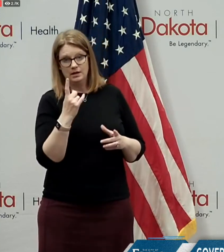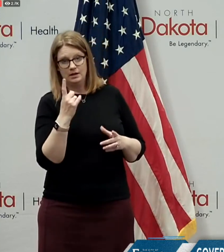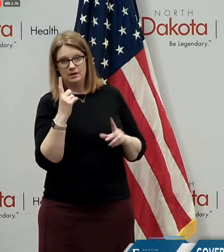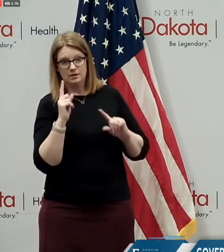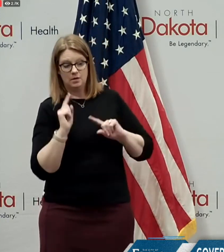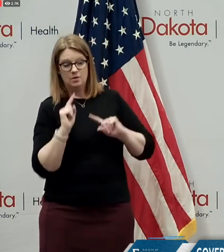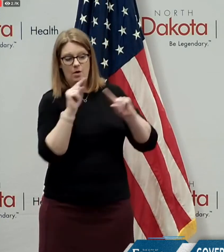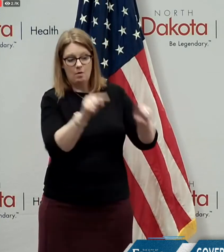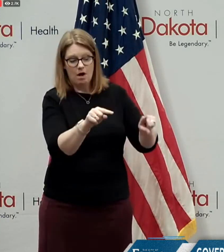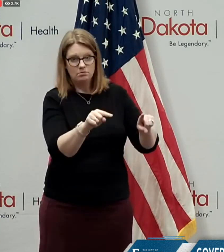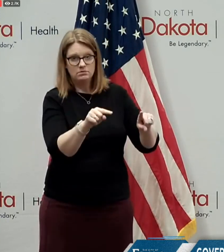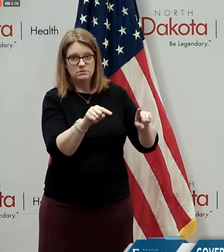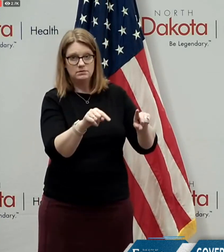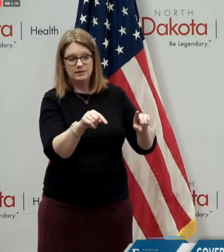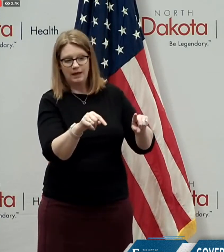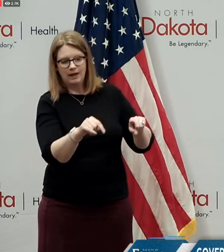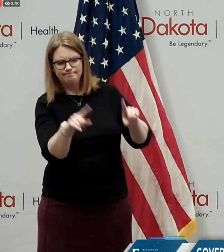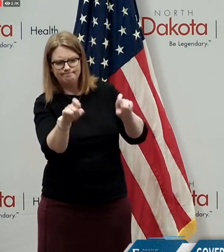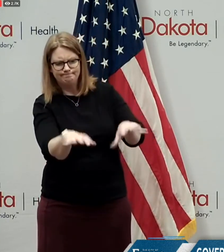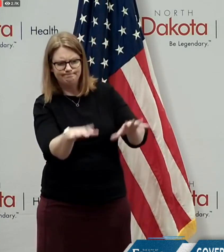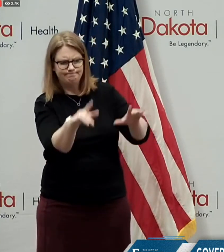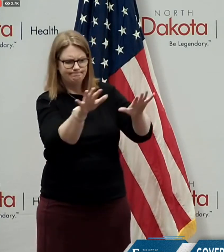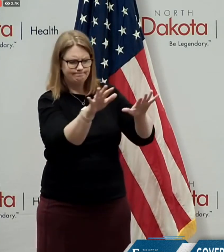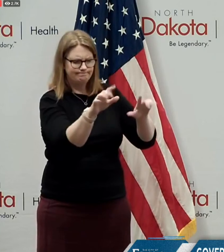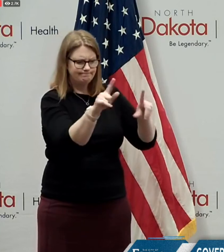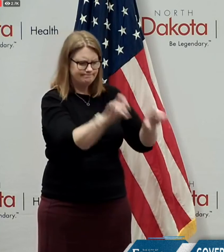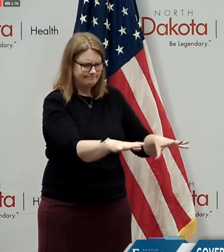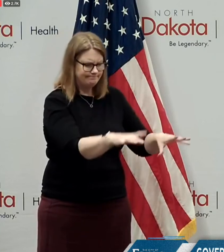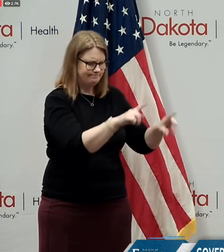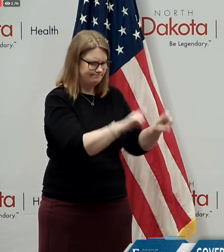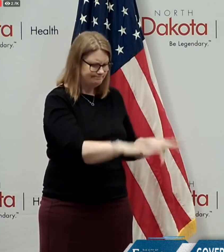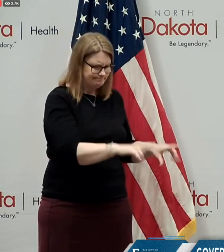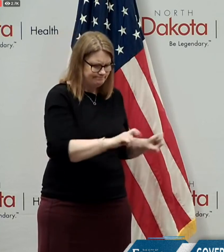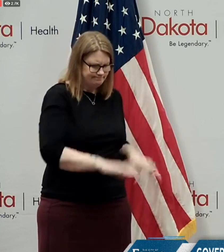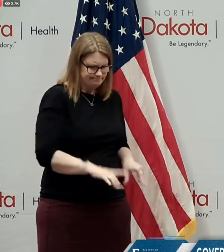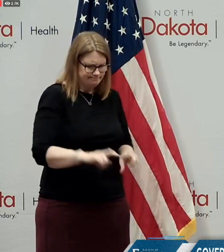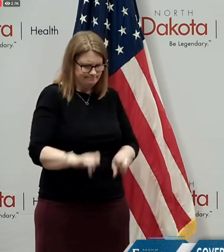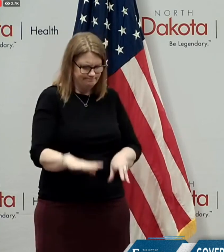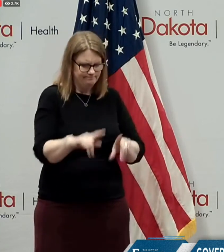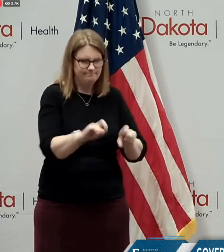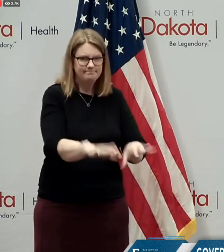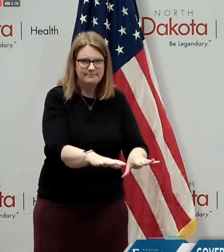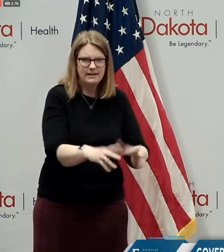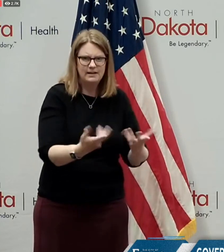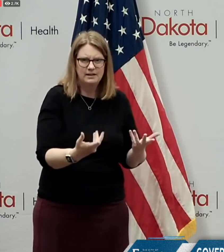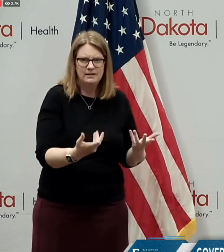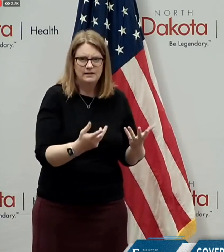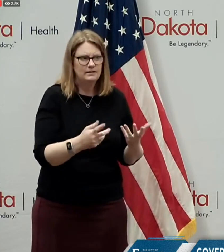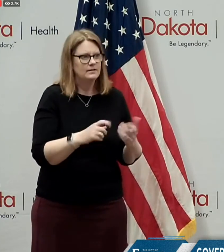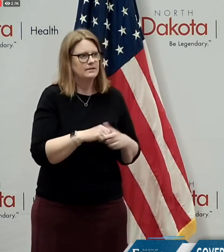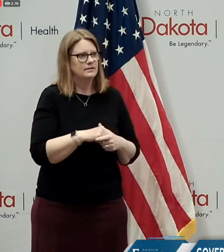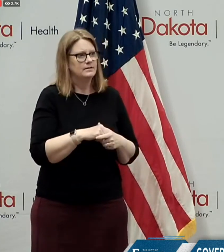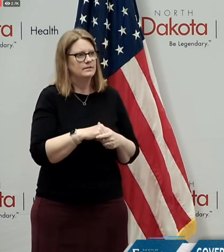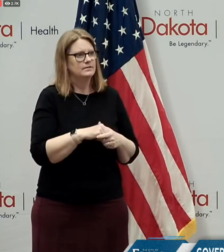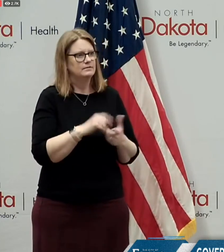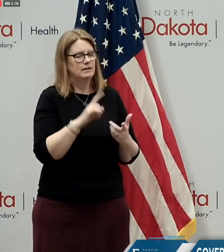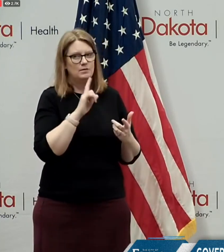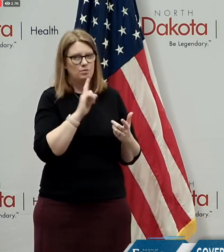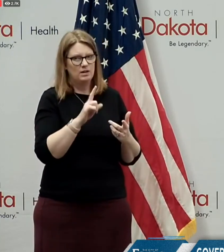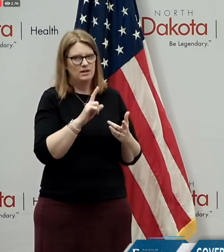do testing and to turn around is getting to the point where it's very,